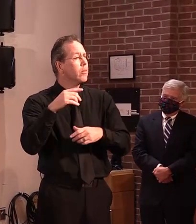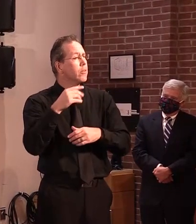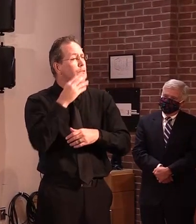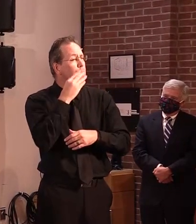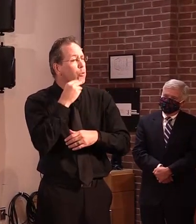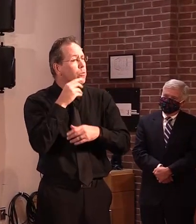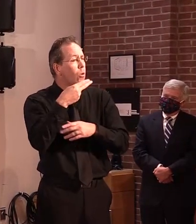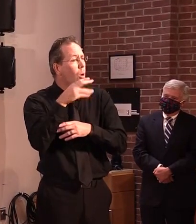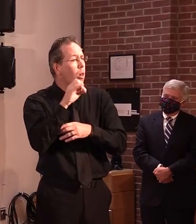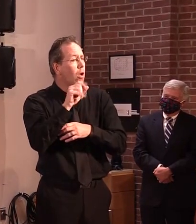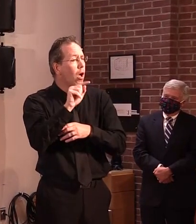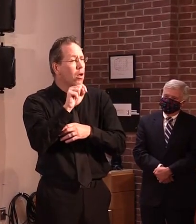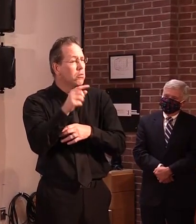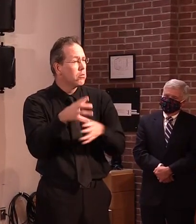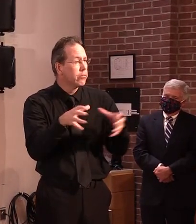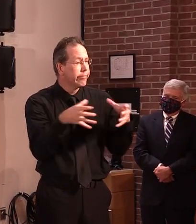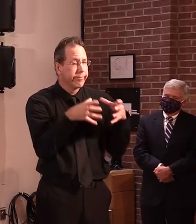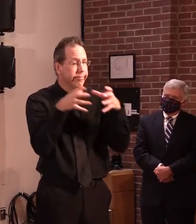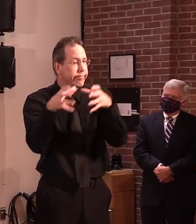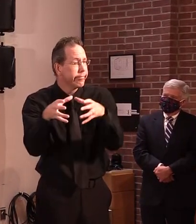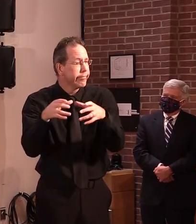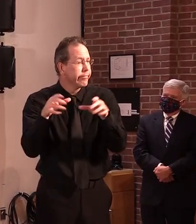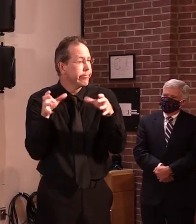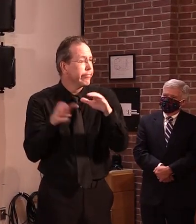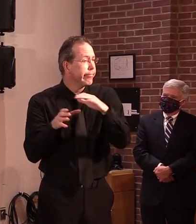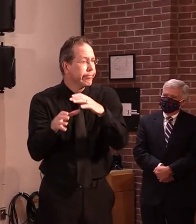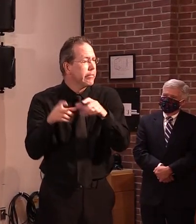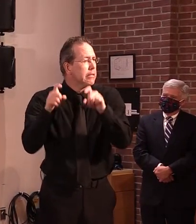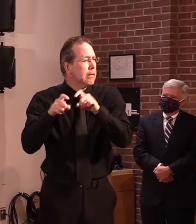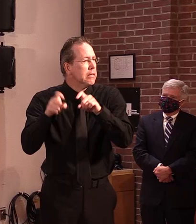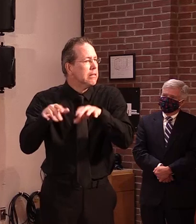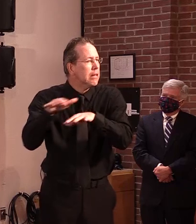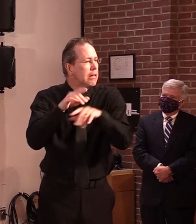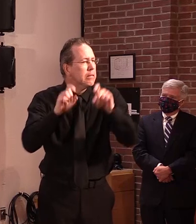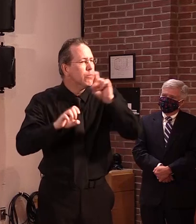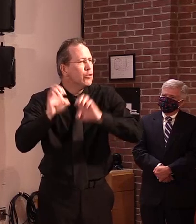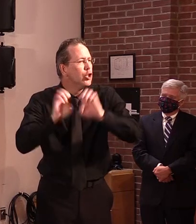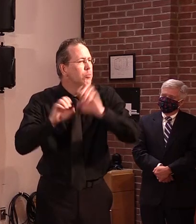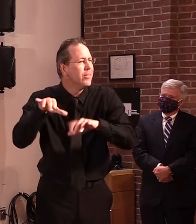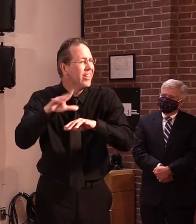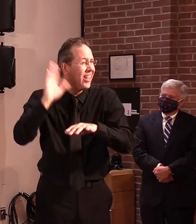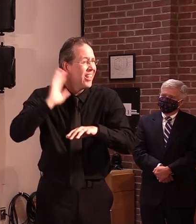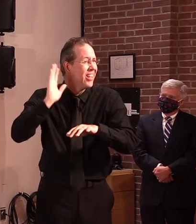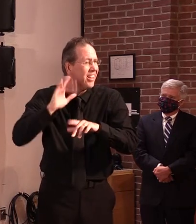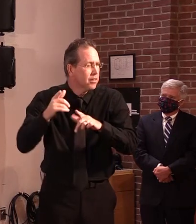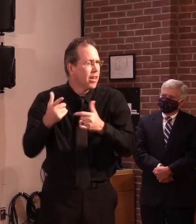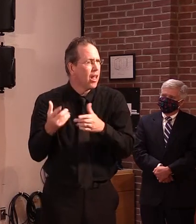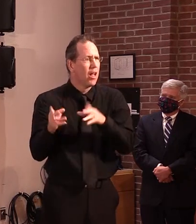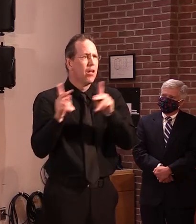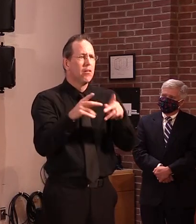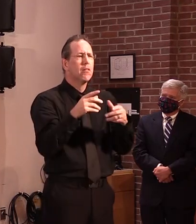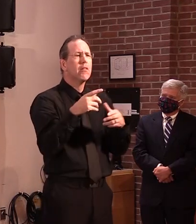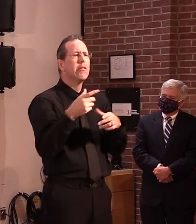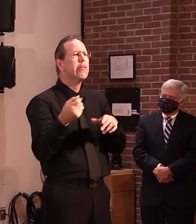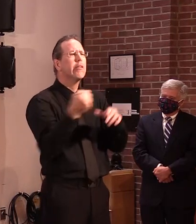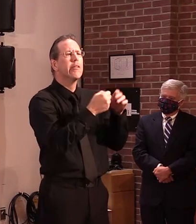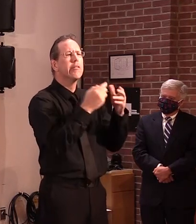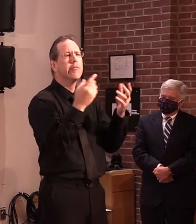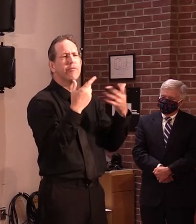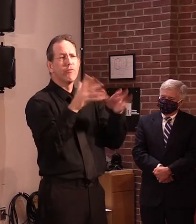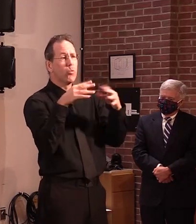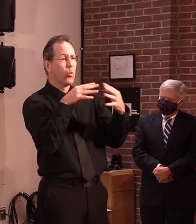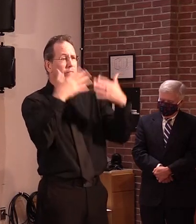I have an MD and not a JD after my name, so I really have no idea, to be honest.